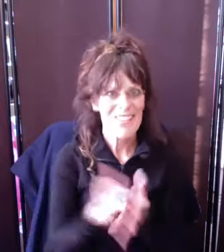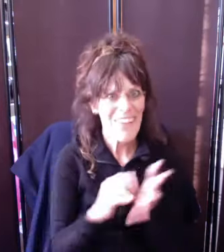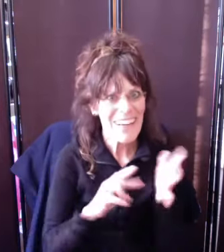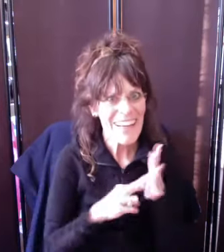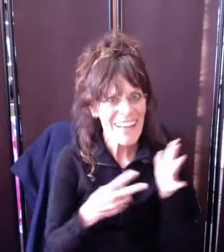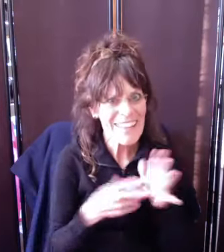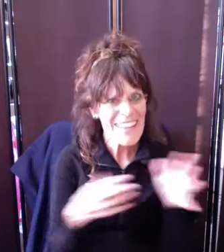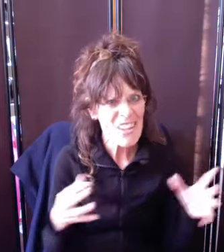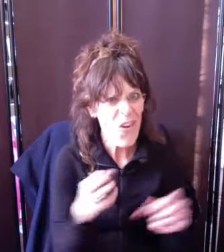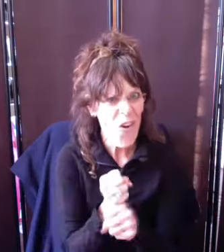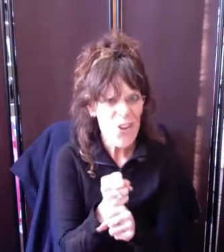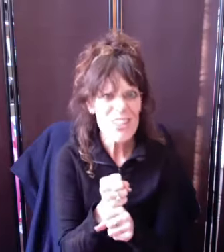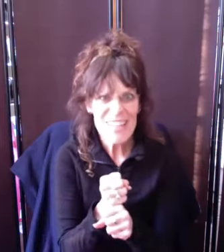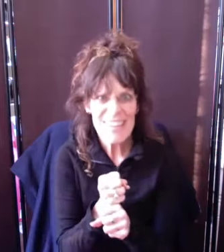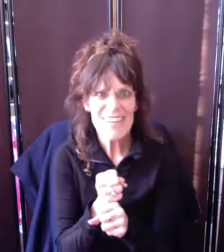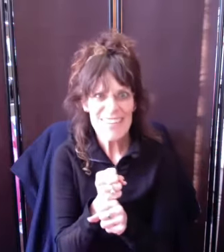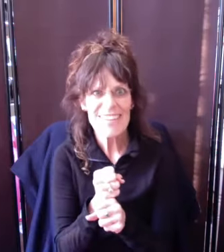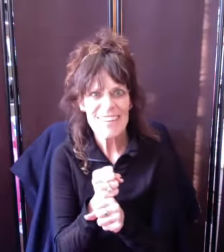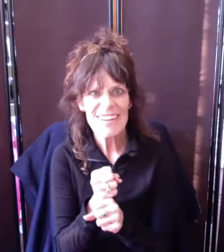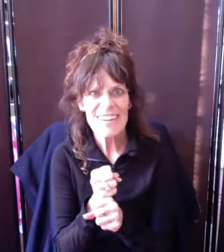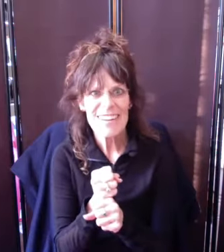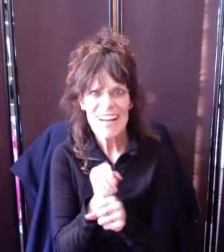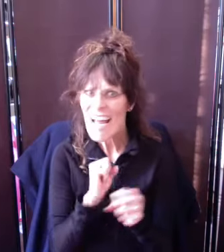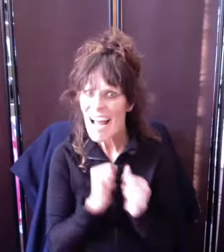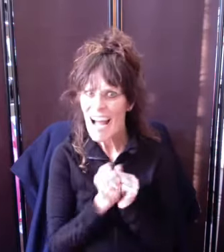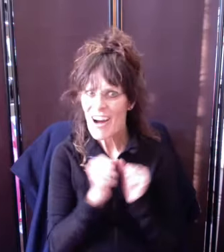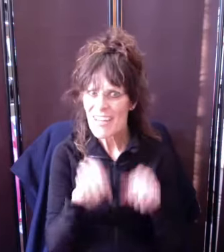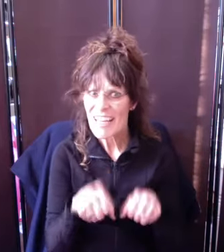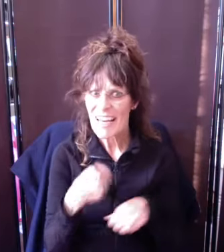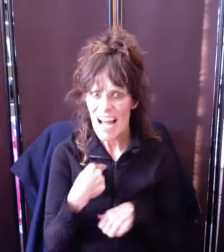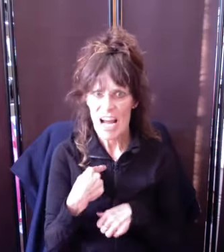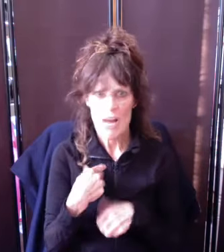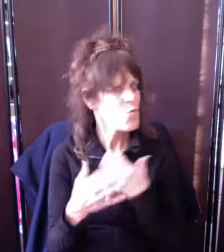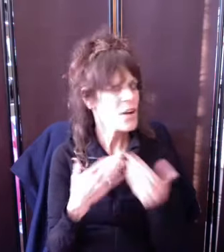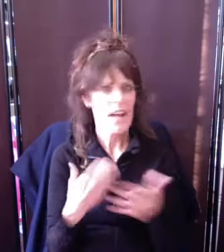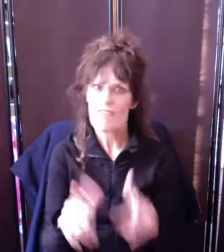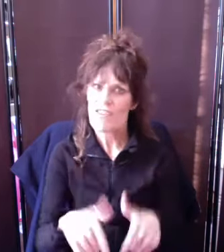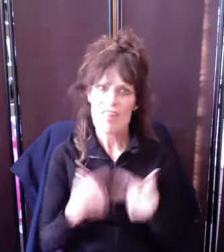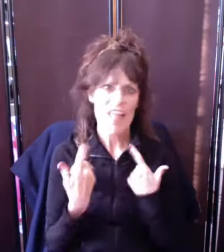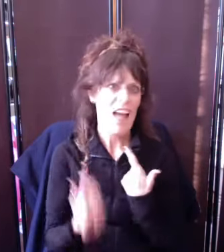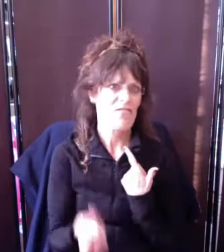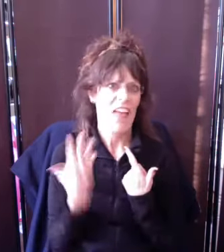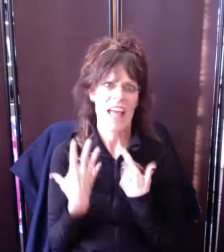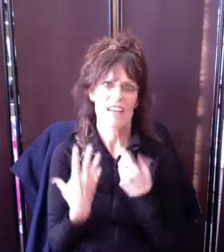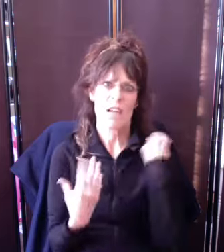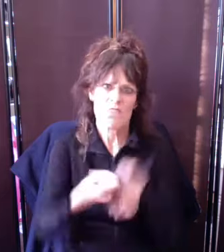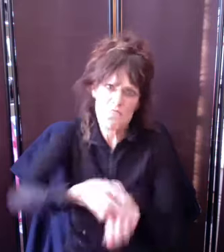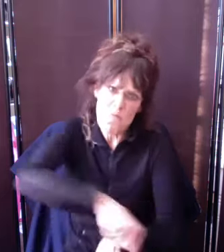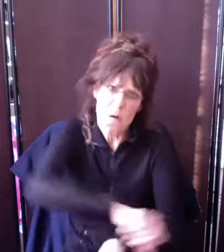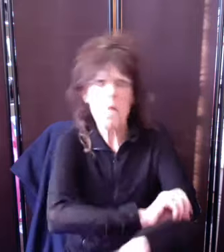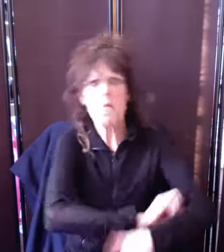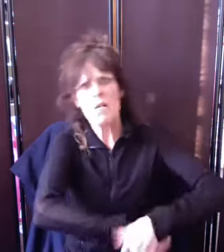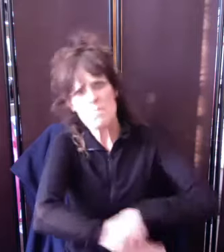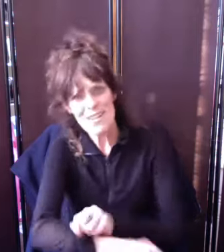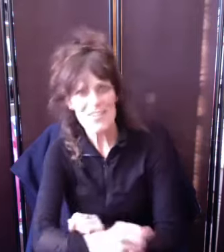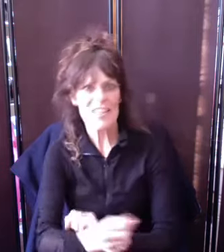deal, right? How can I take whatever life is giving me and roll up my sleeves and be willing to just